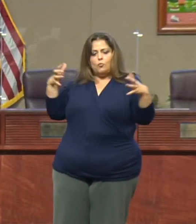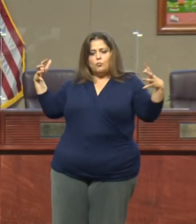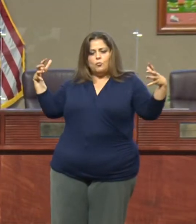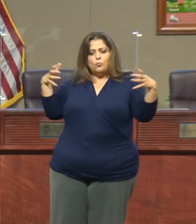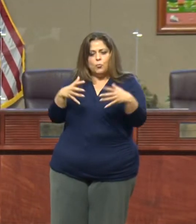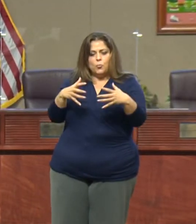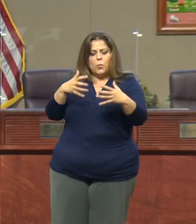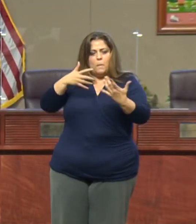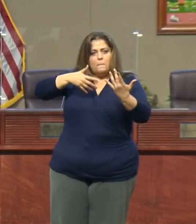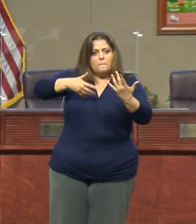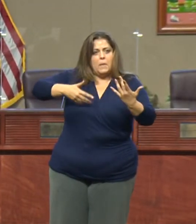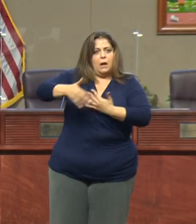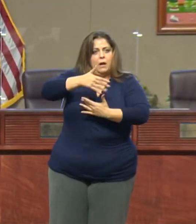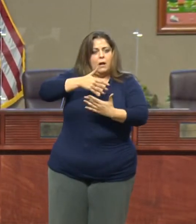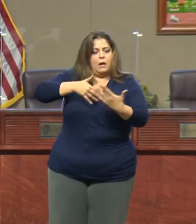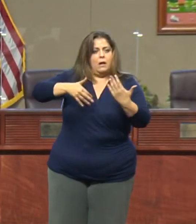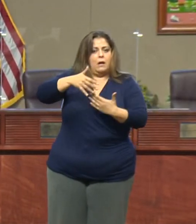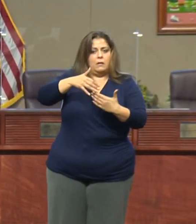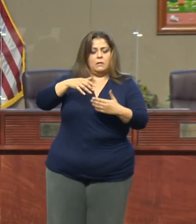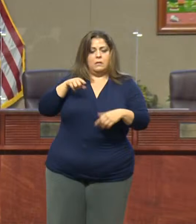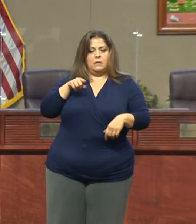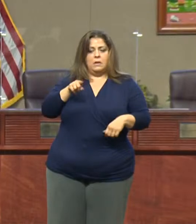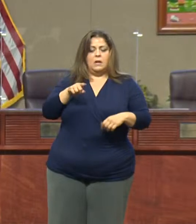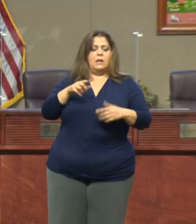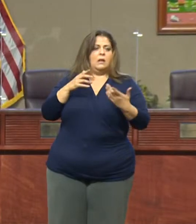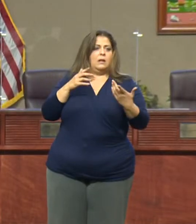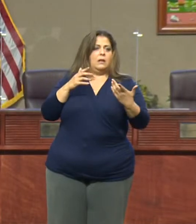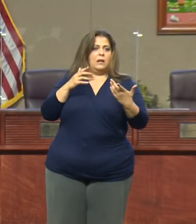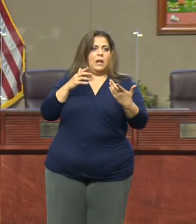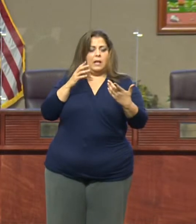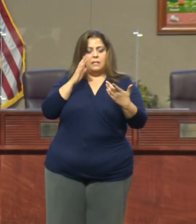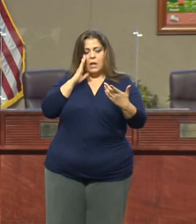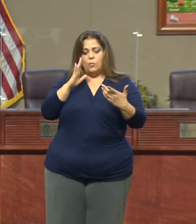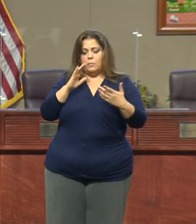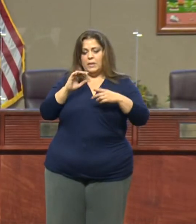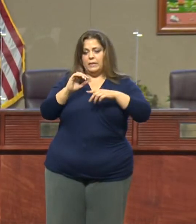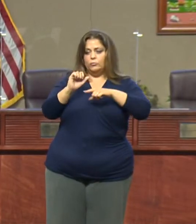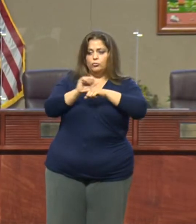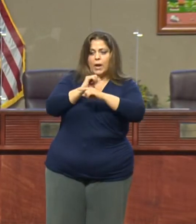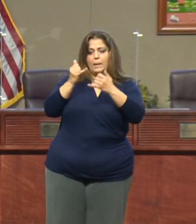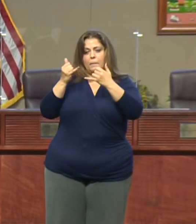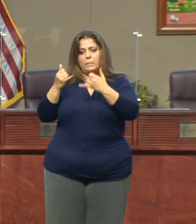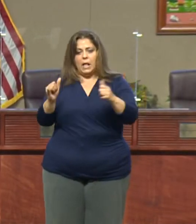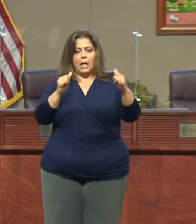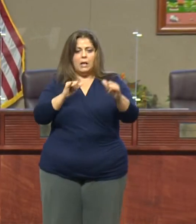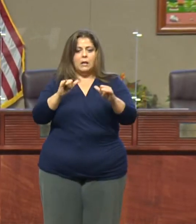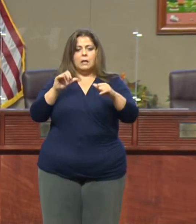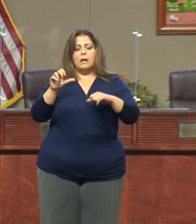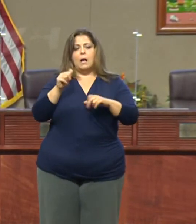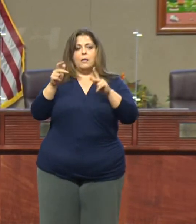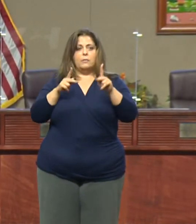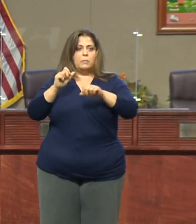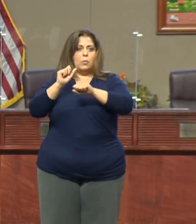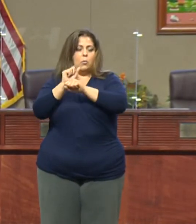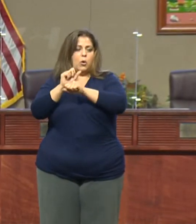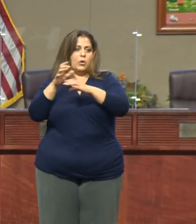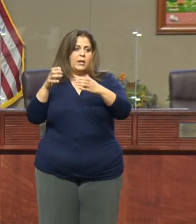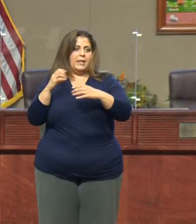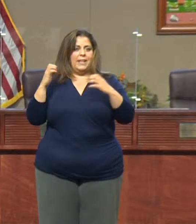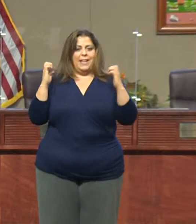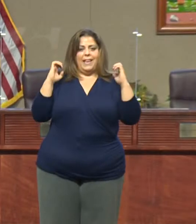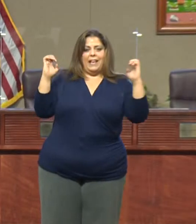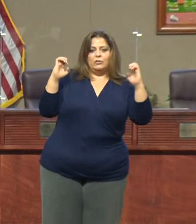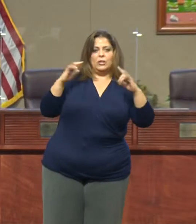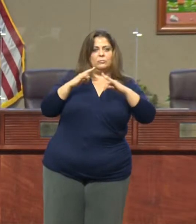environment where they are playing, when they are training, when they are around their co-workers or players, exercising and